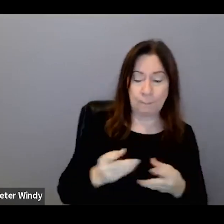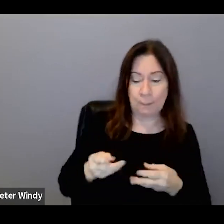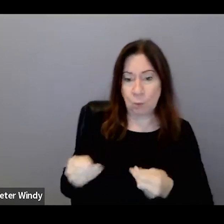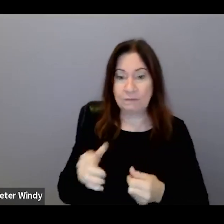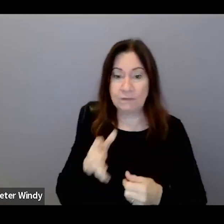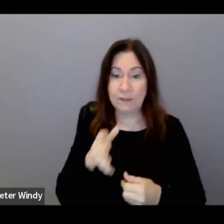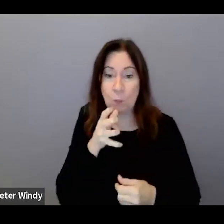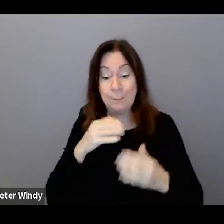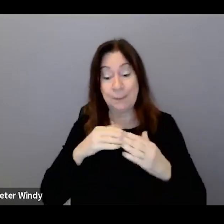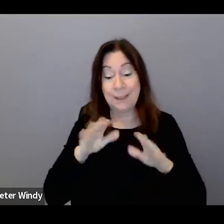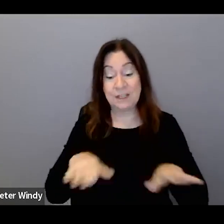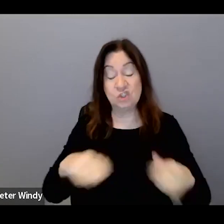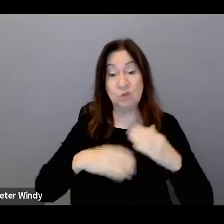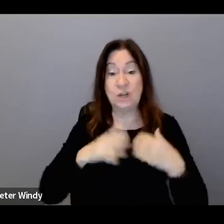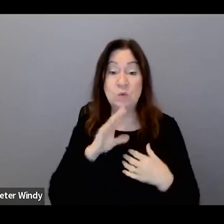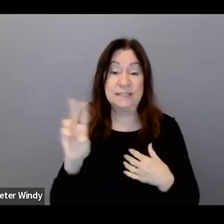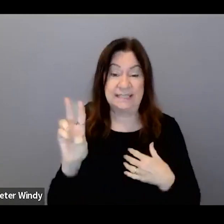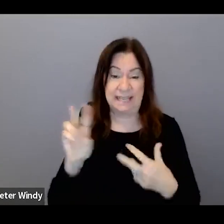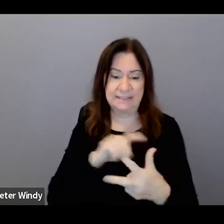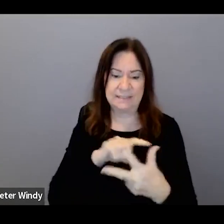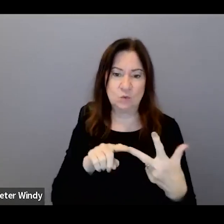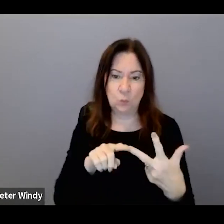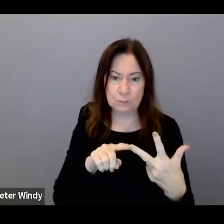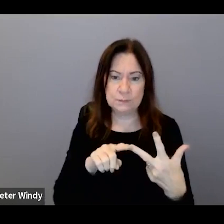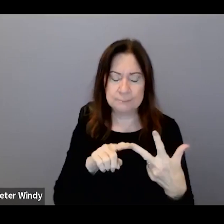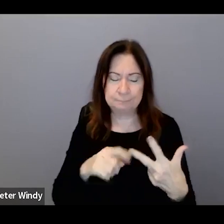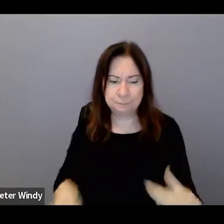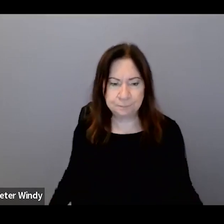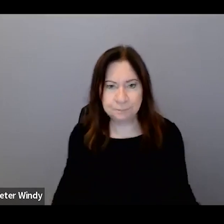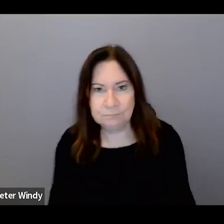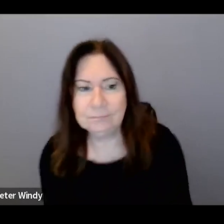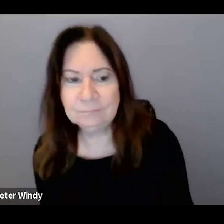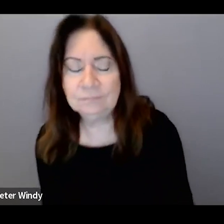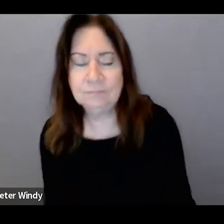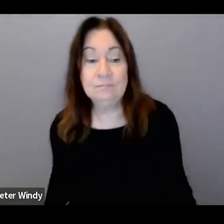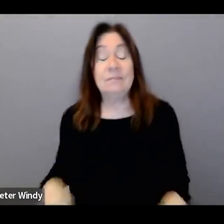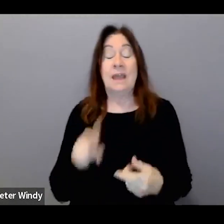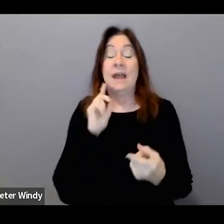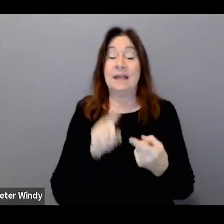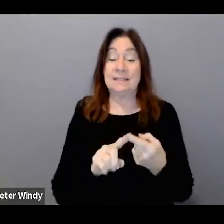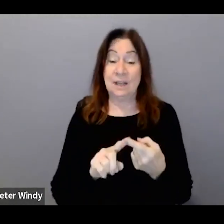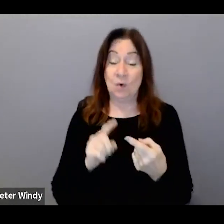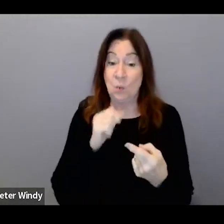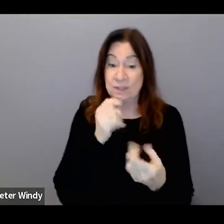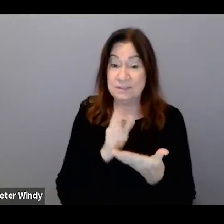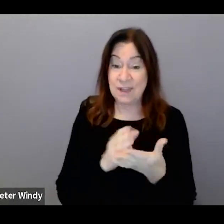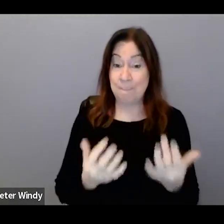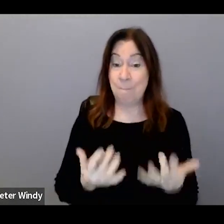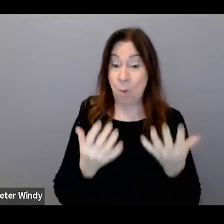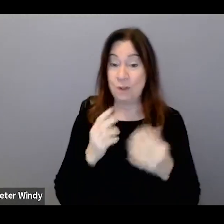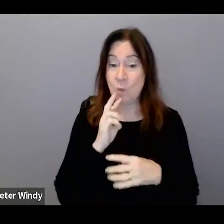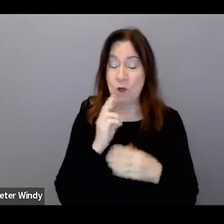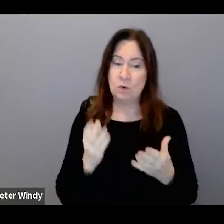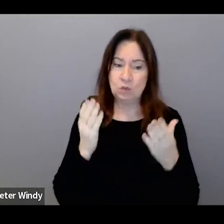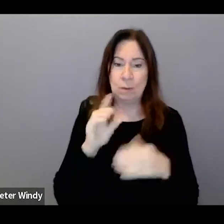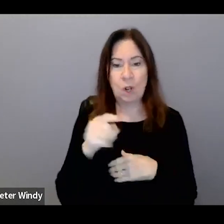children under 6 years old. Until the boil water notice is lifted it is recommended to use